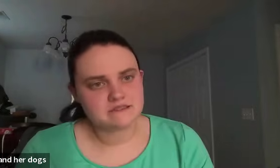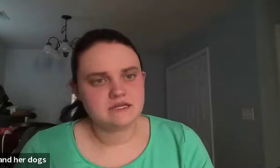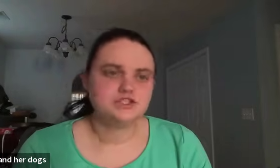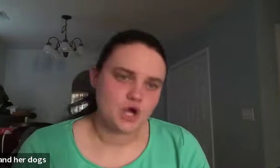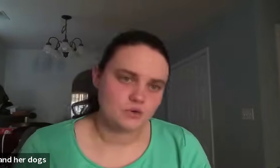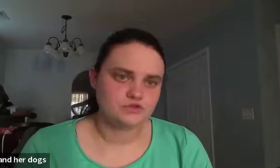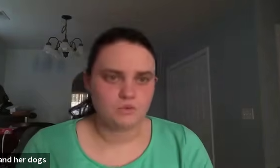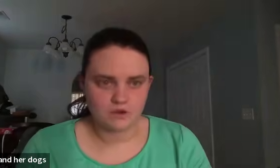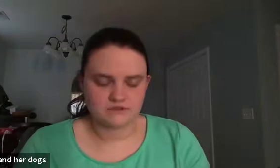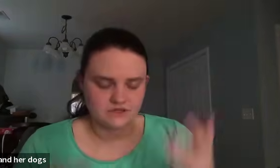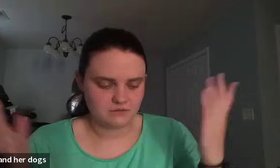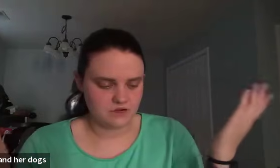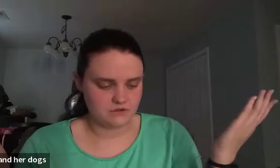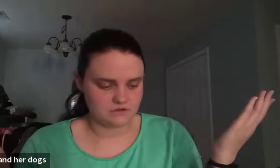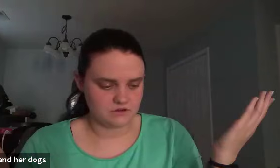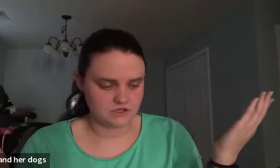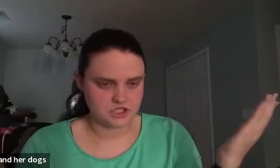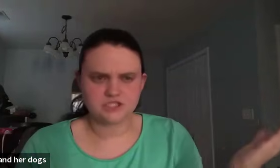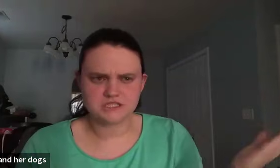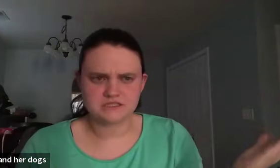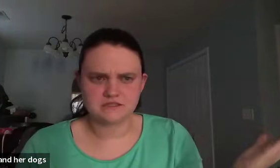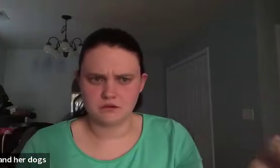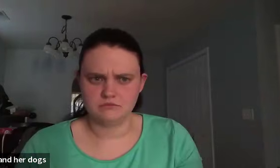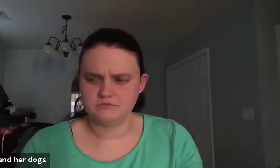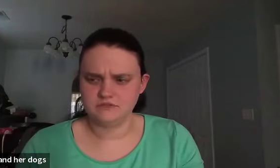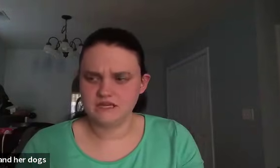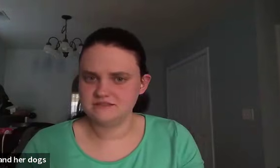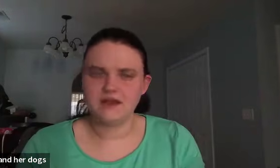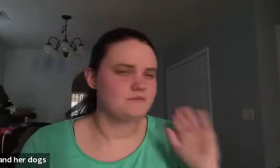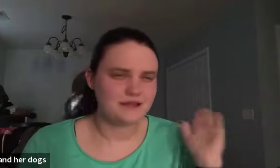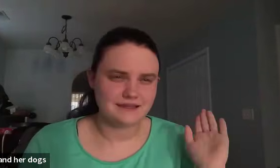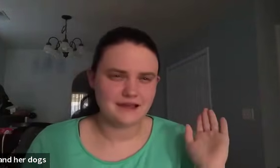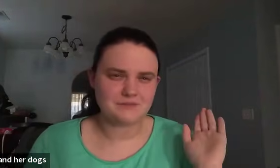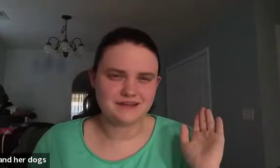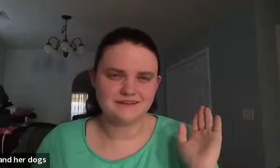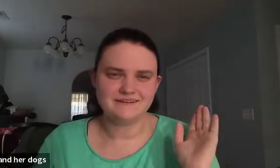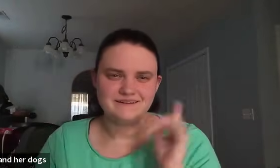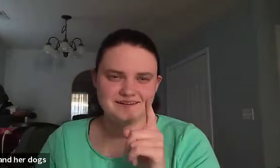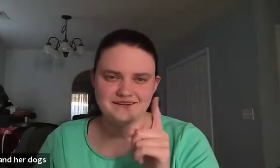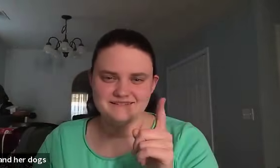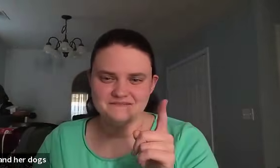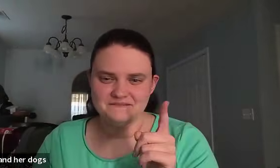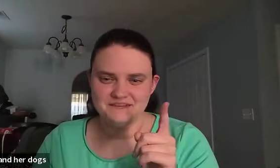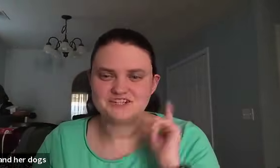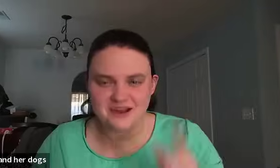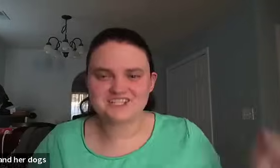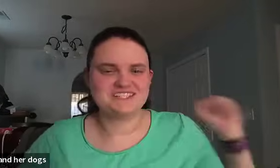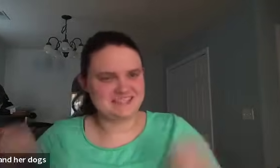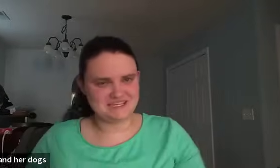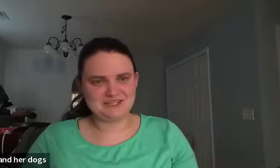can't, don't, won't. What are those called? Conjunctions? No. Yes? I'm not an contractions. Thank